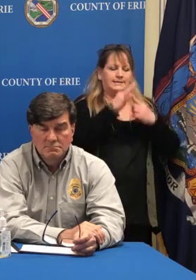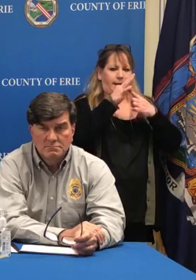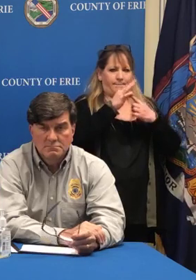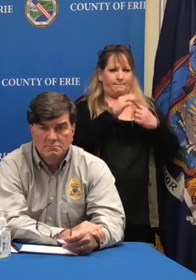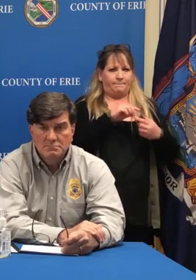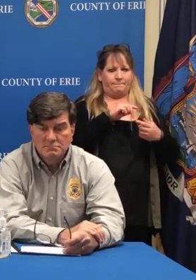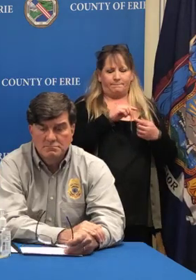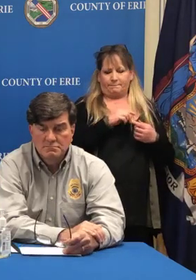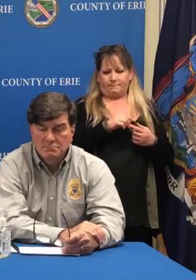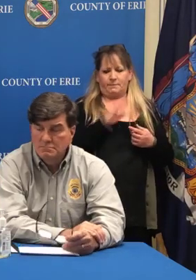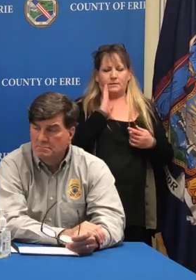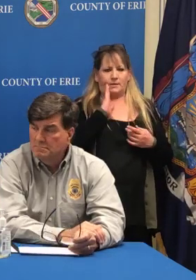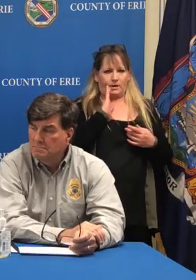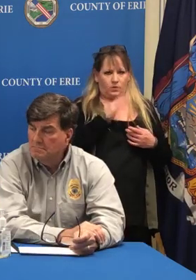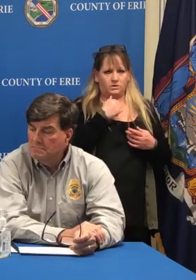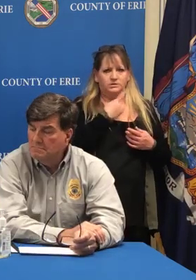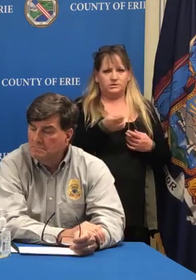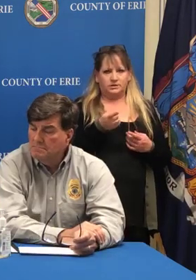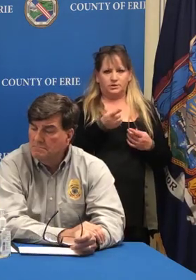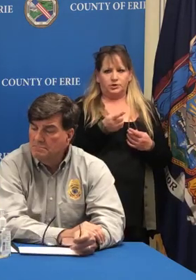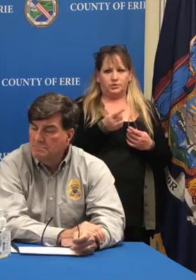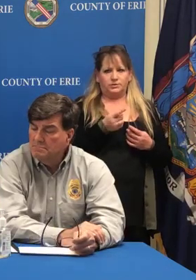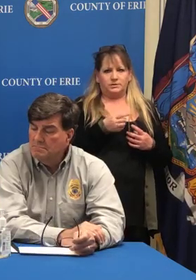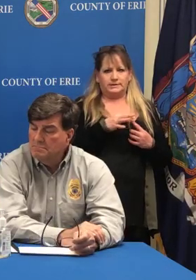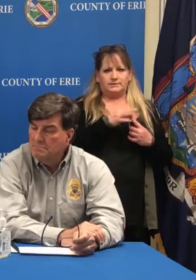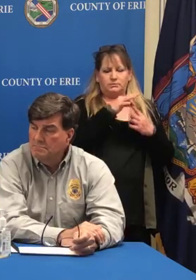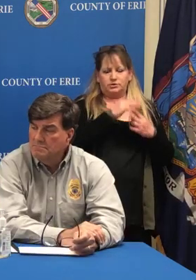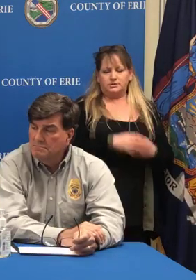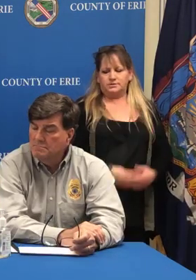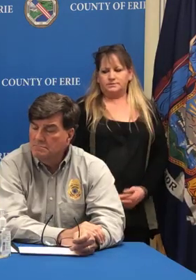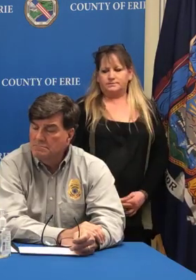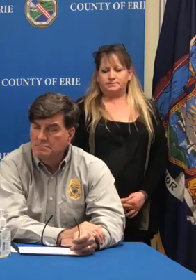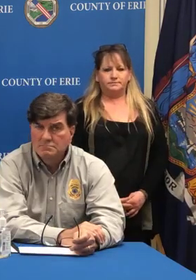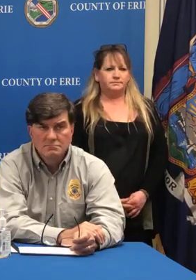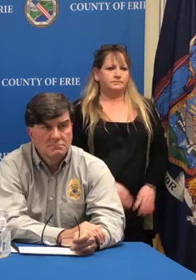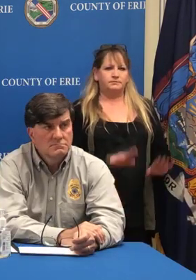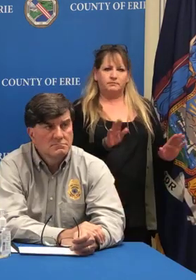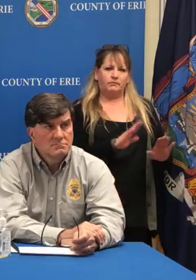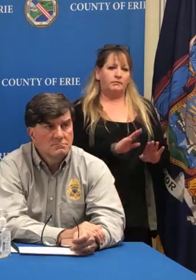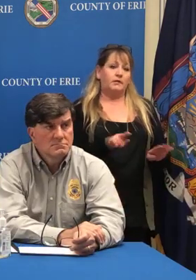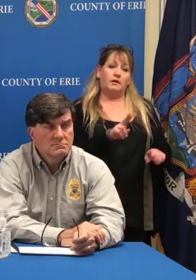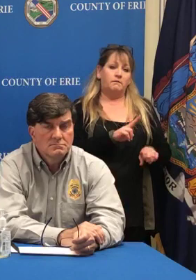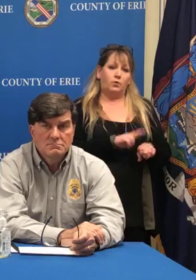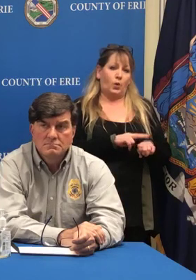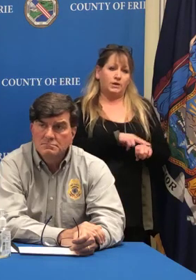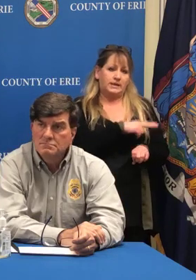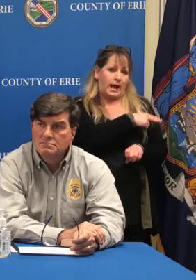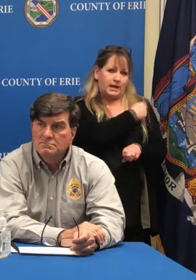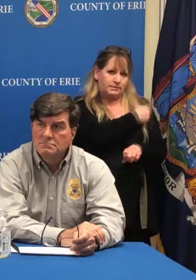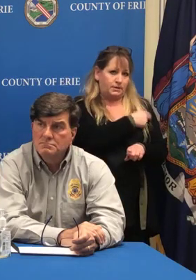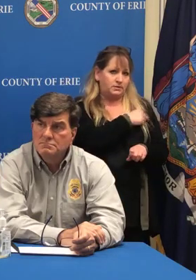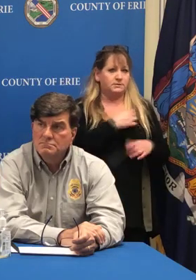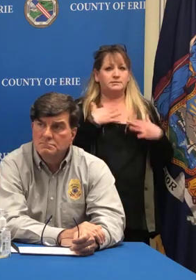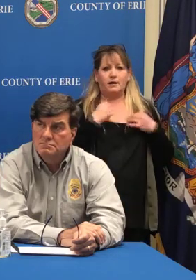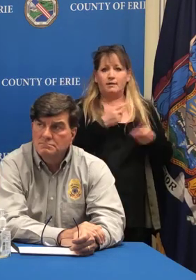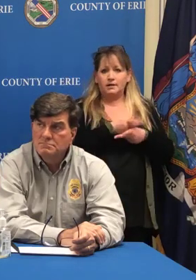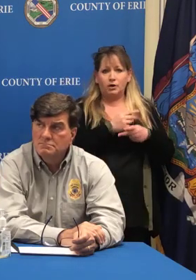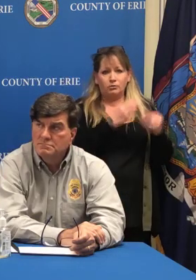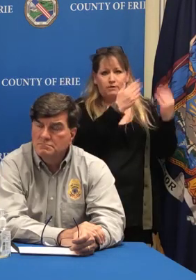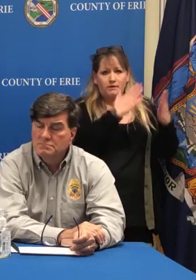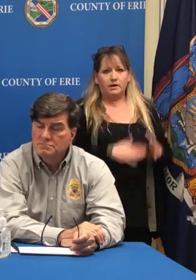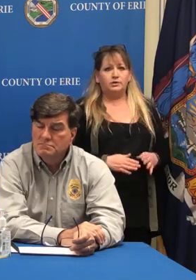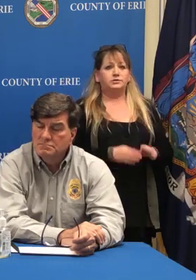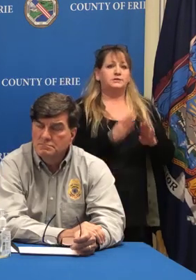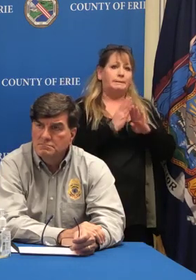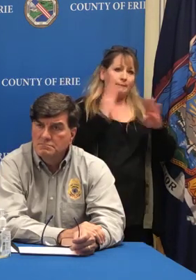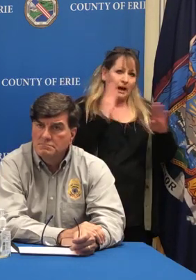the following businesses. It does not apply, of course, to hospitals, healthcare providers, mass